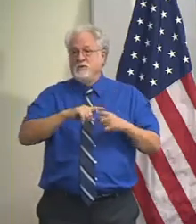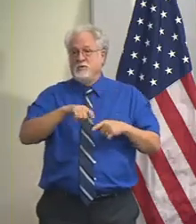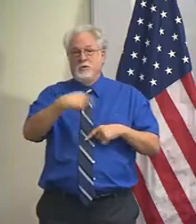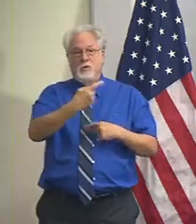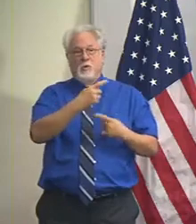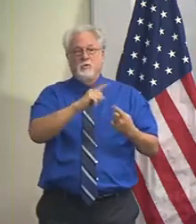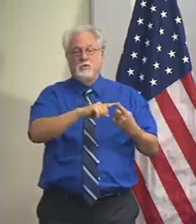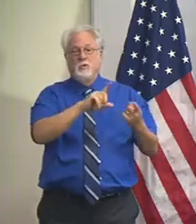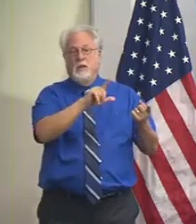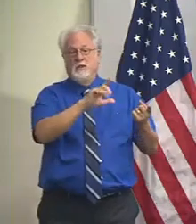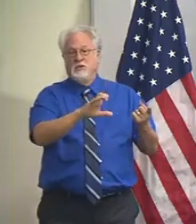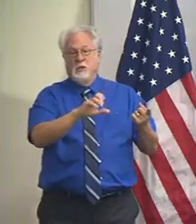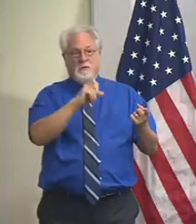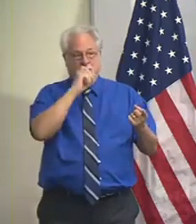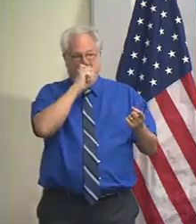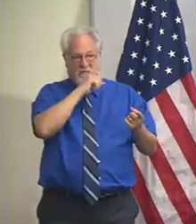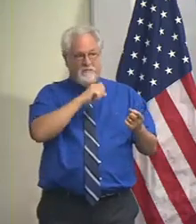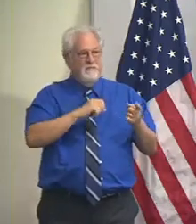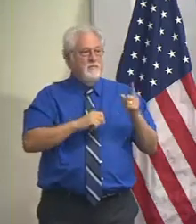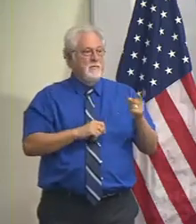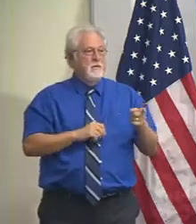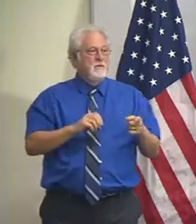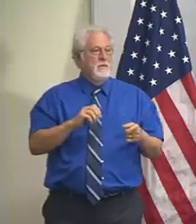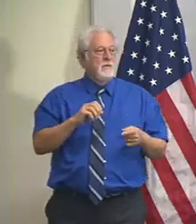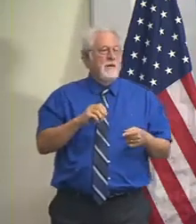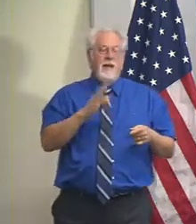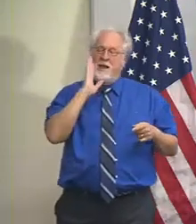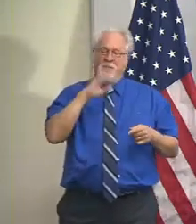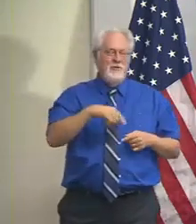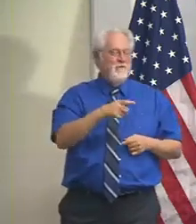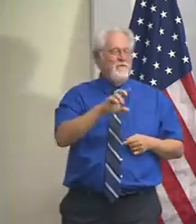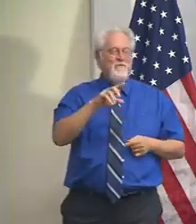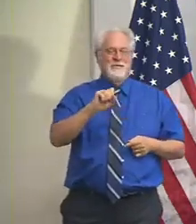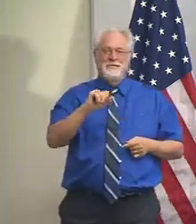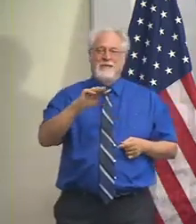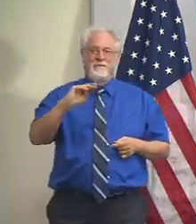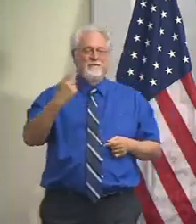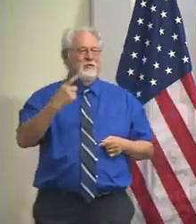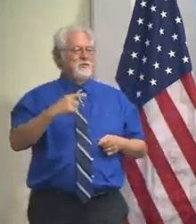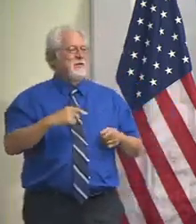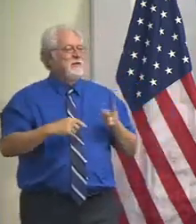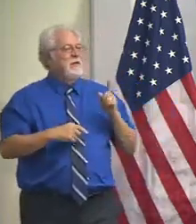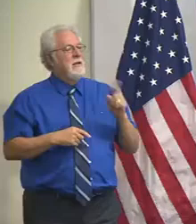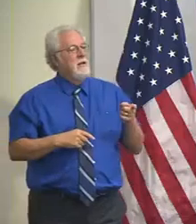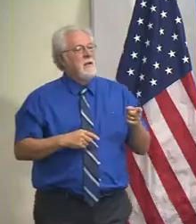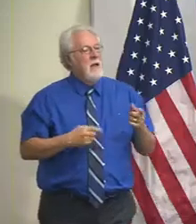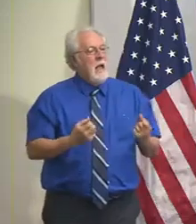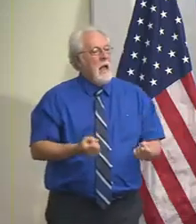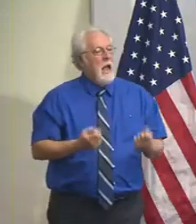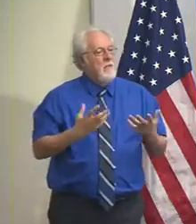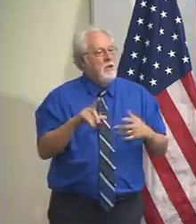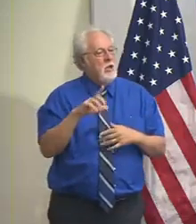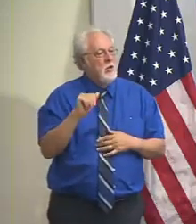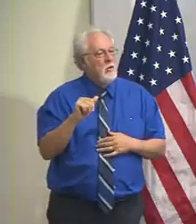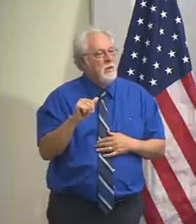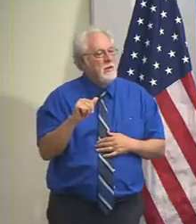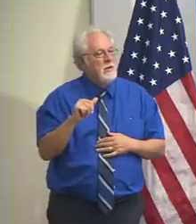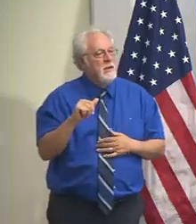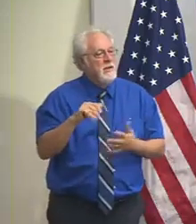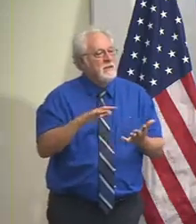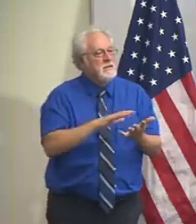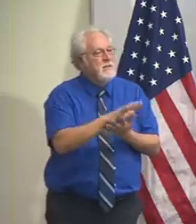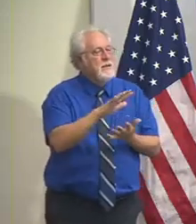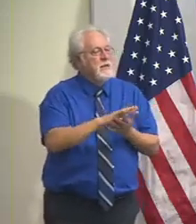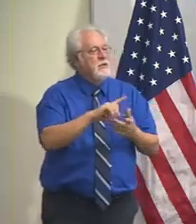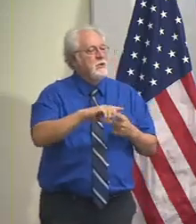to Lake Charles. Sam, I knew you'd be first. Governor, how much is Louisiana spending on